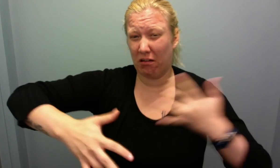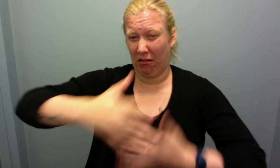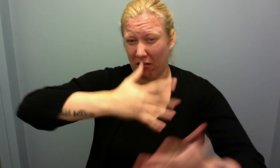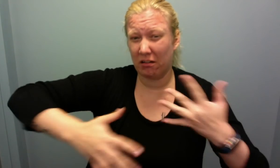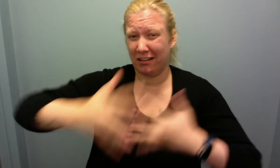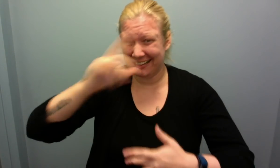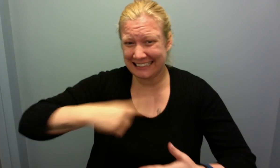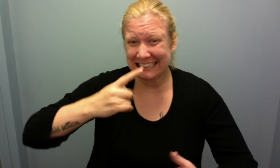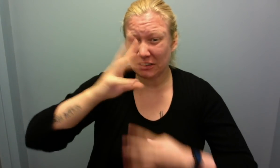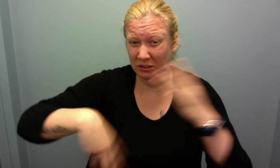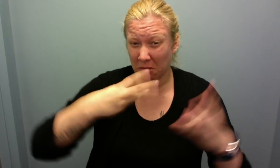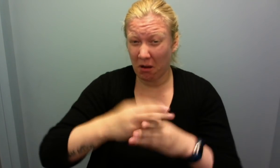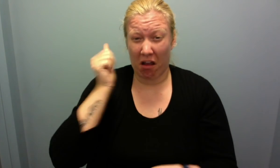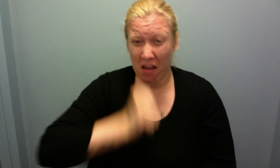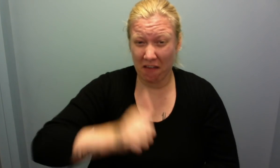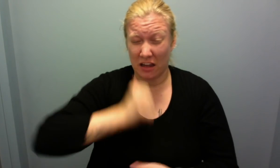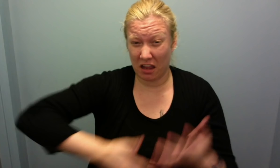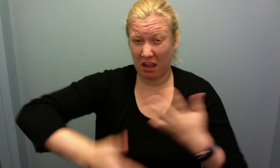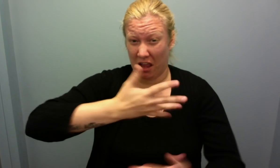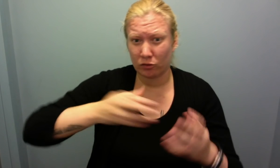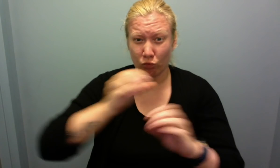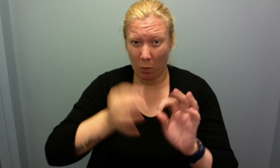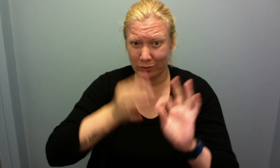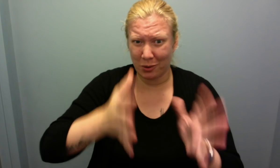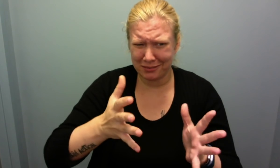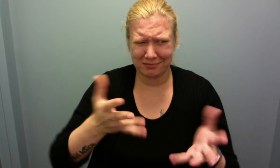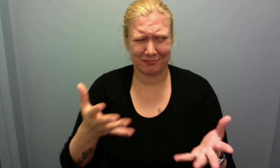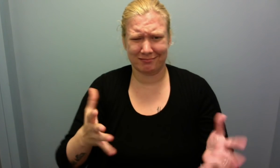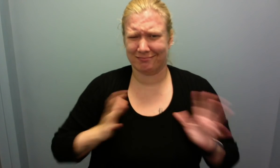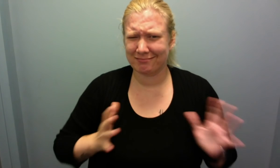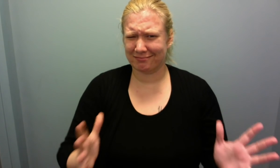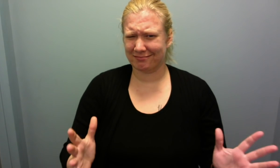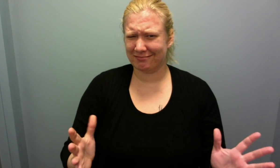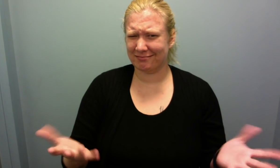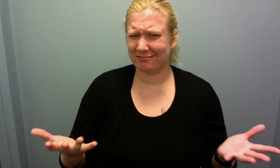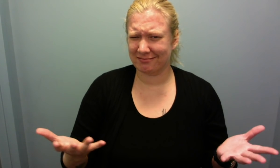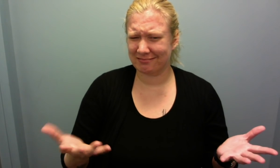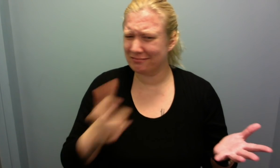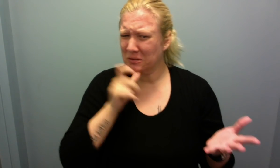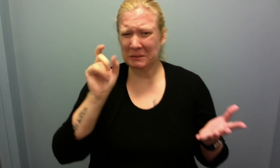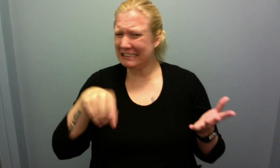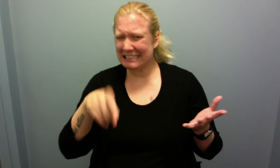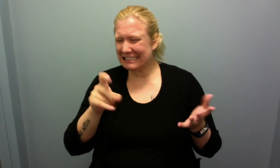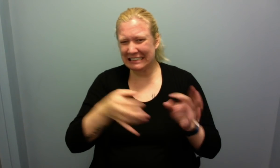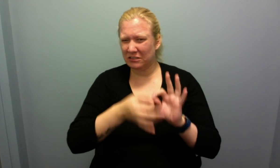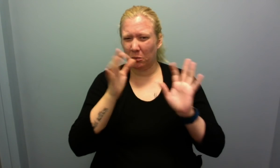deaf person requests an interpreter for an event, then they are requesting access to English. But really, deaf people